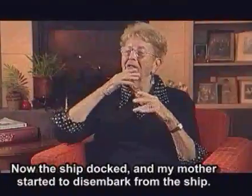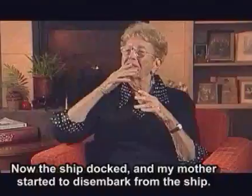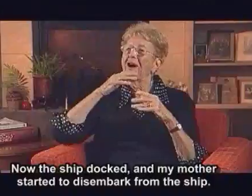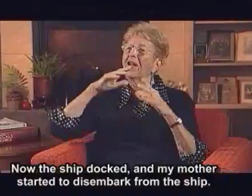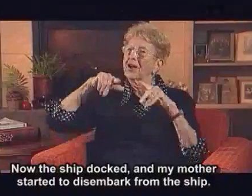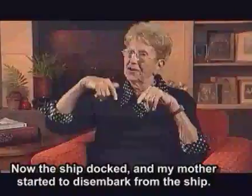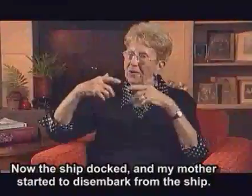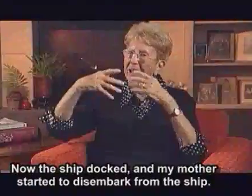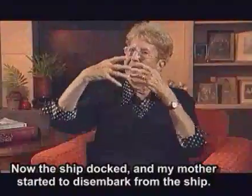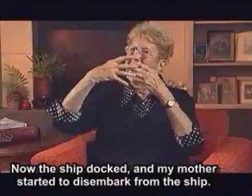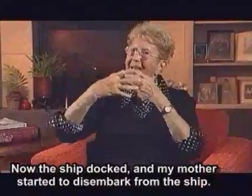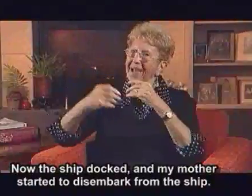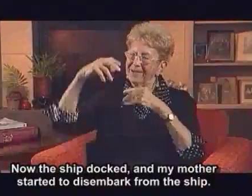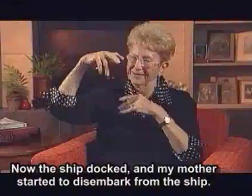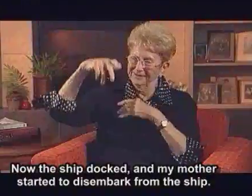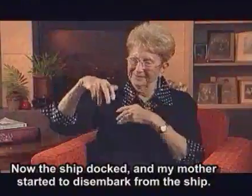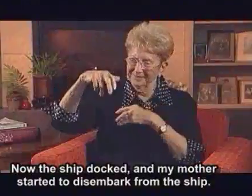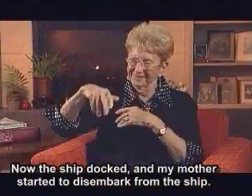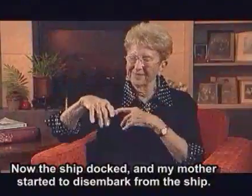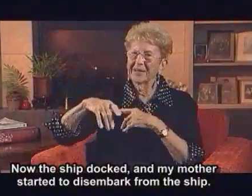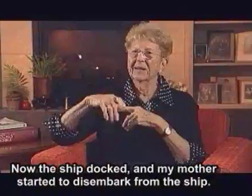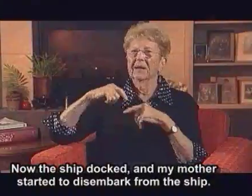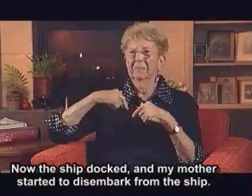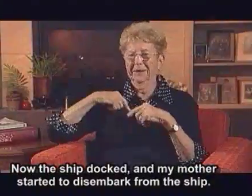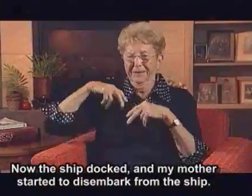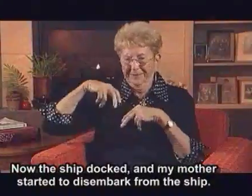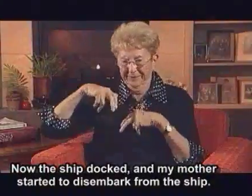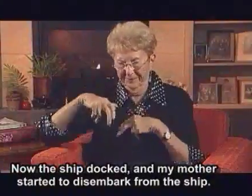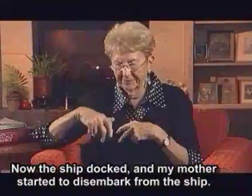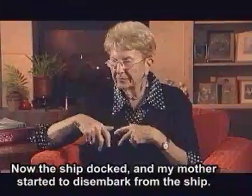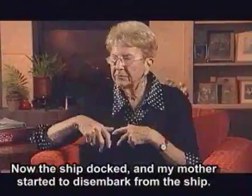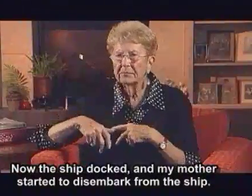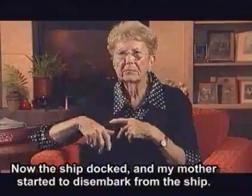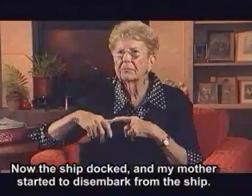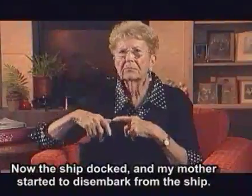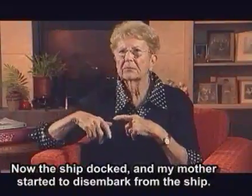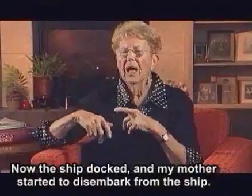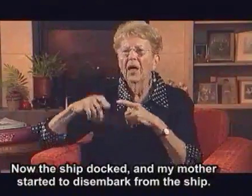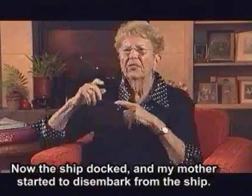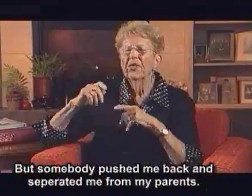Now the ship docked, and my mother started to disembark from the ship.